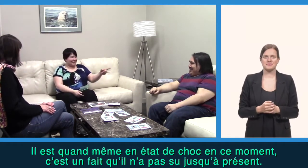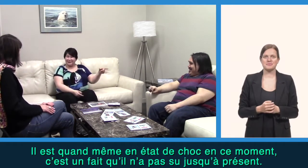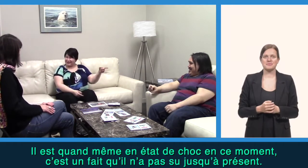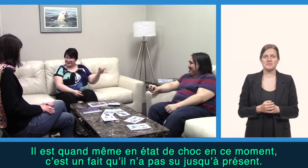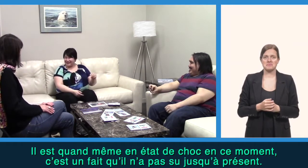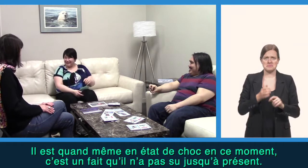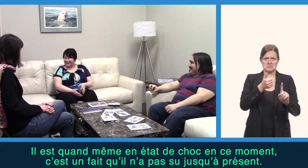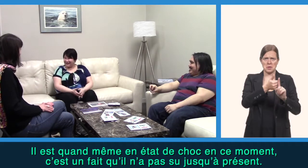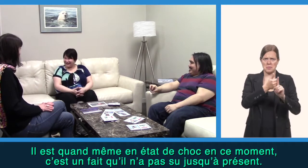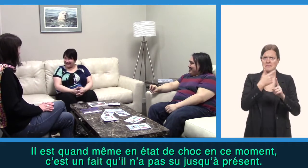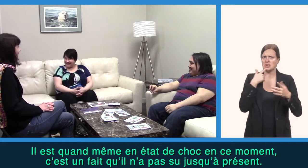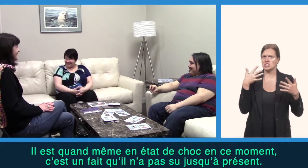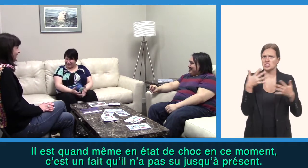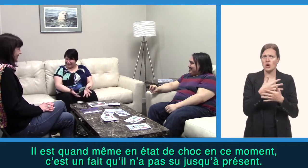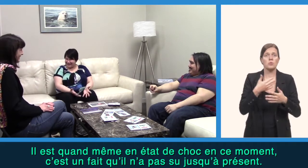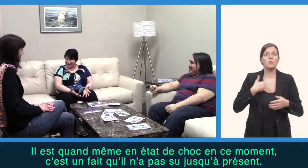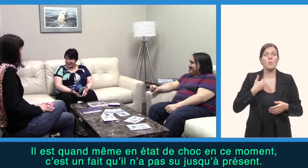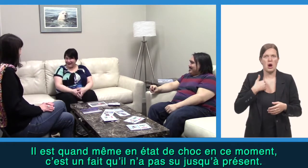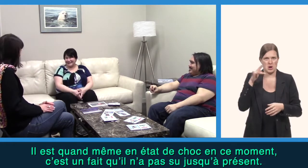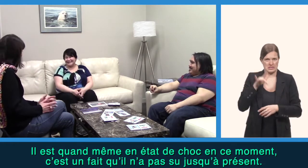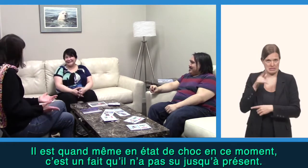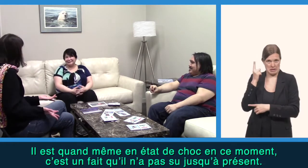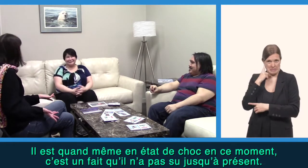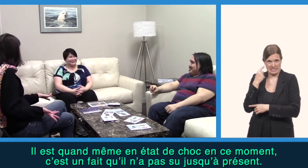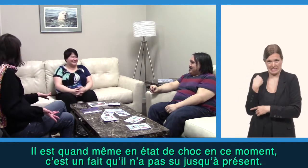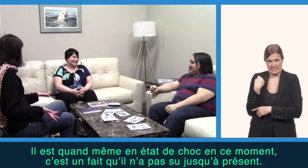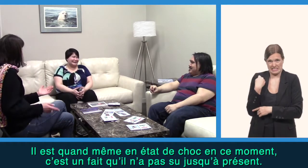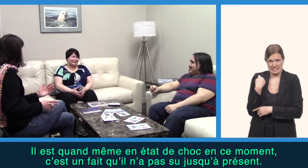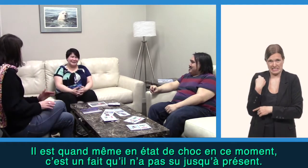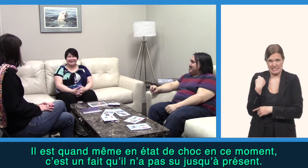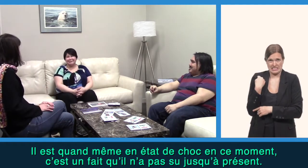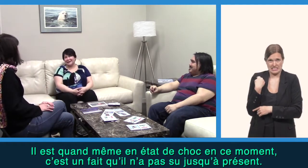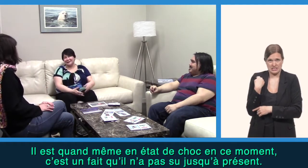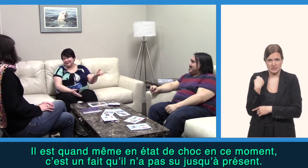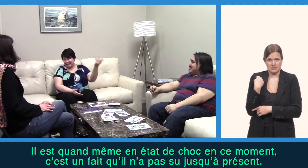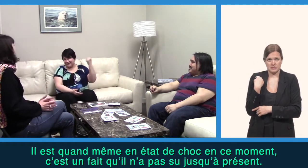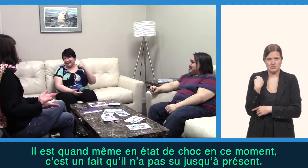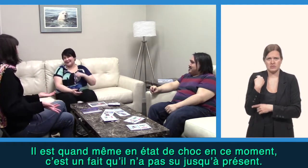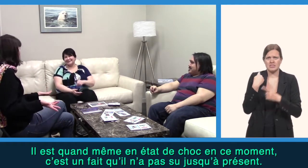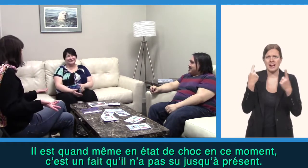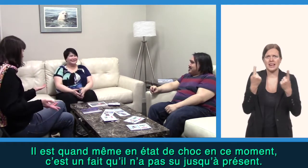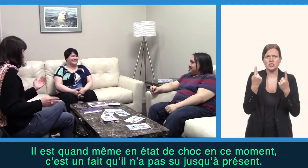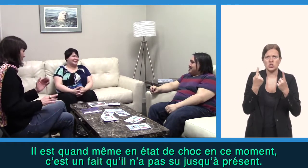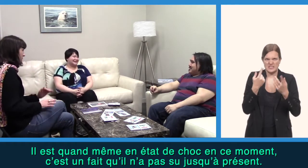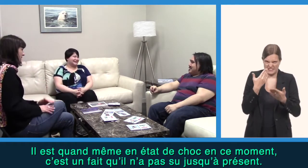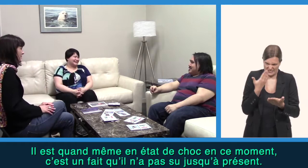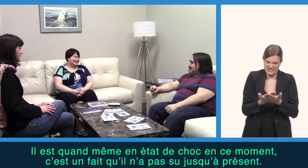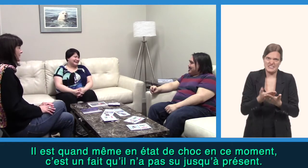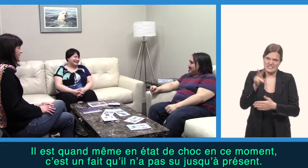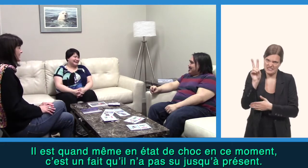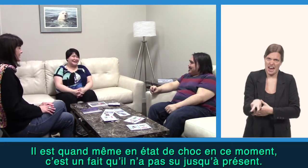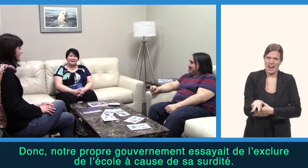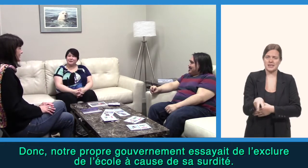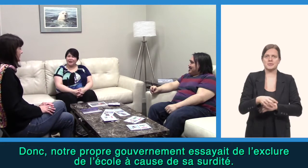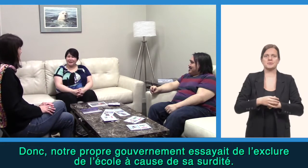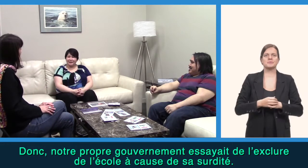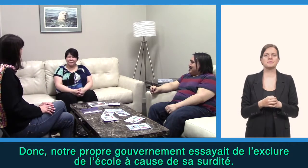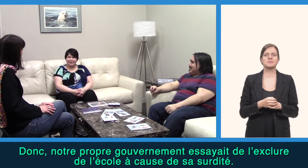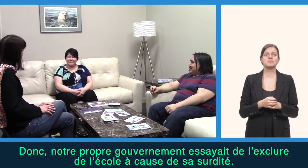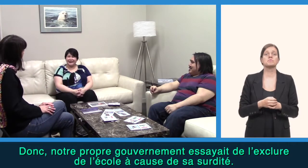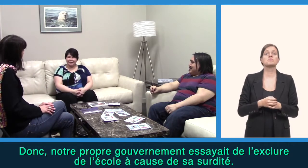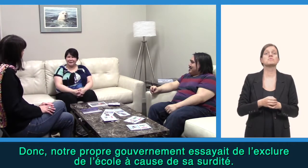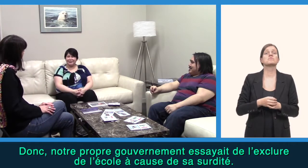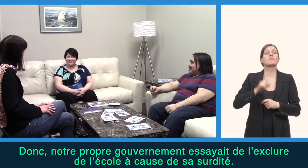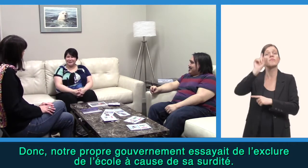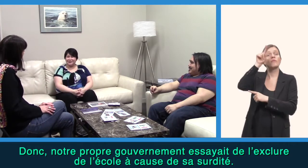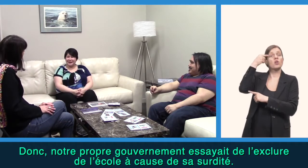He's kind of in shock right now, right? It's a fact he wasn't aware of And until he didn't now. remember himself, yeah. So our